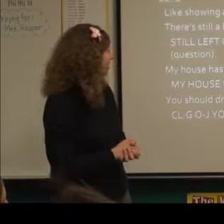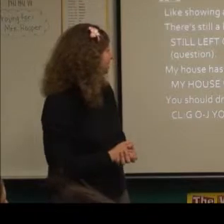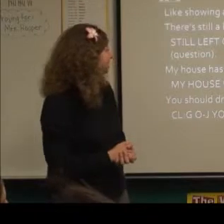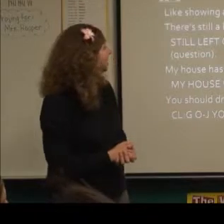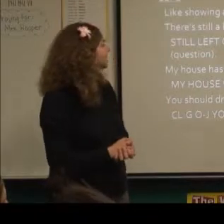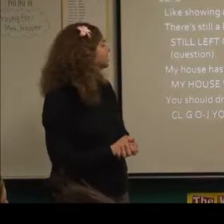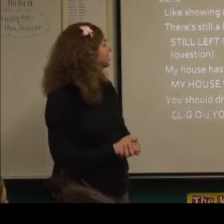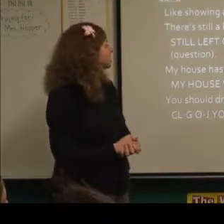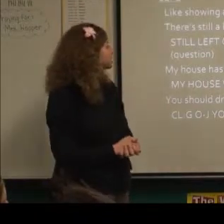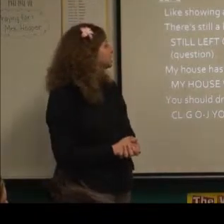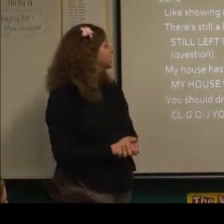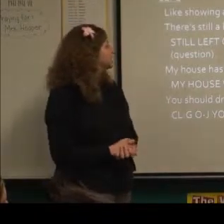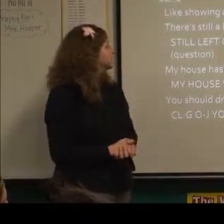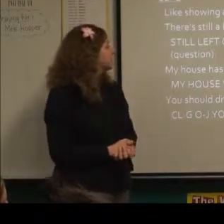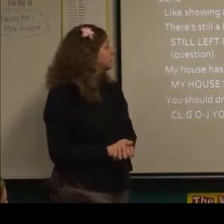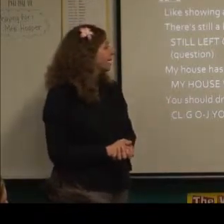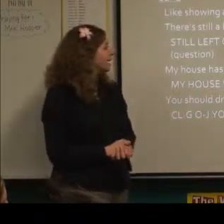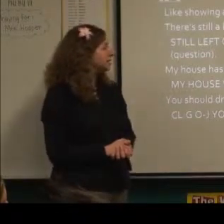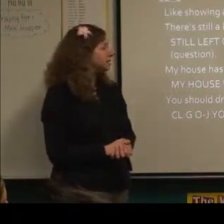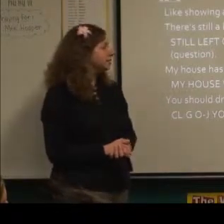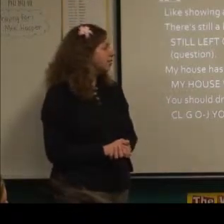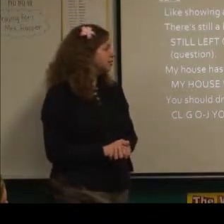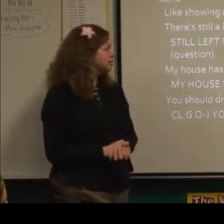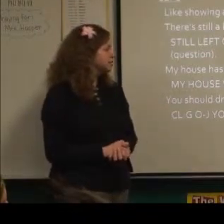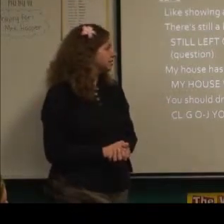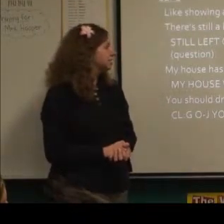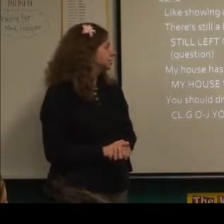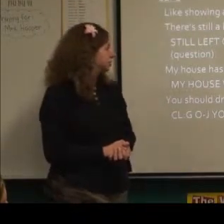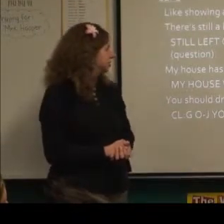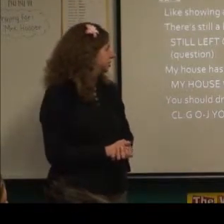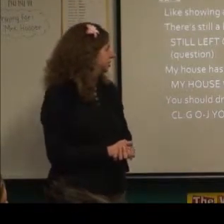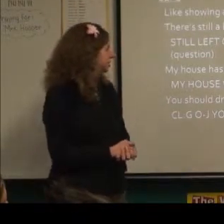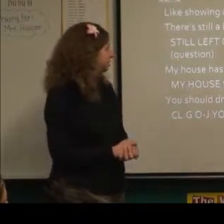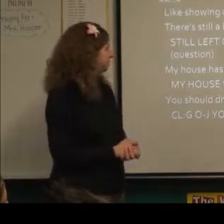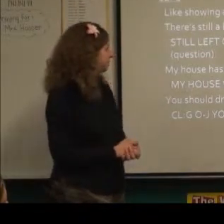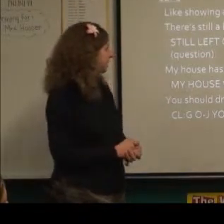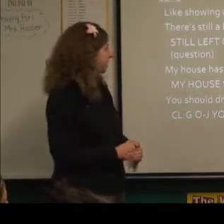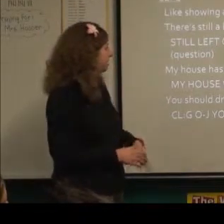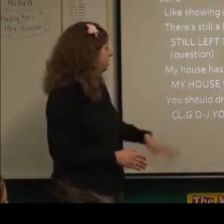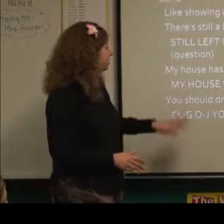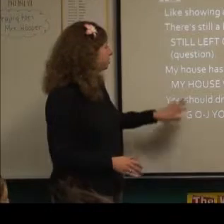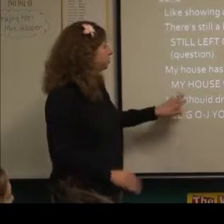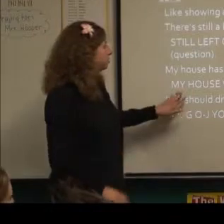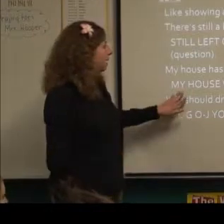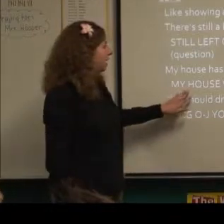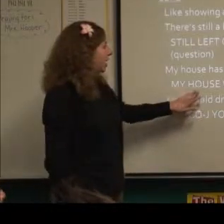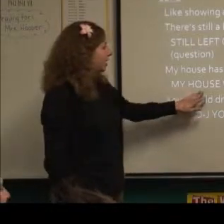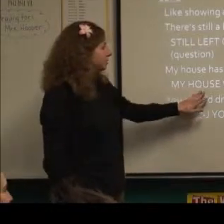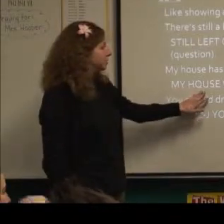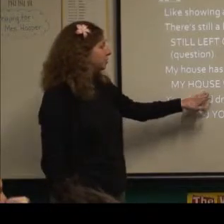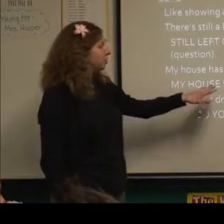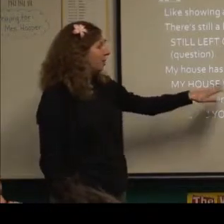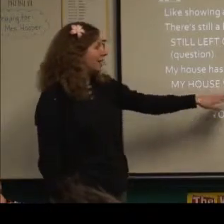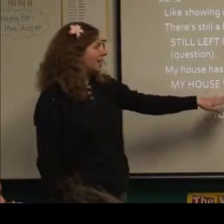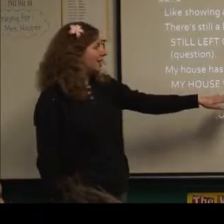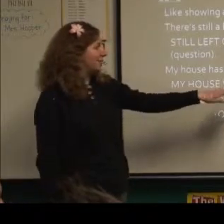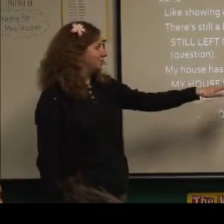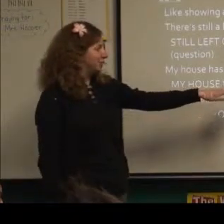Awesome. Okay, so the next one says, my house has a lot of dust. It's pretty dirty. Okay? So my house, wow,